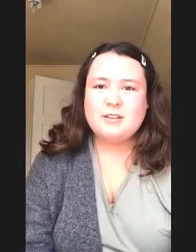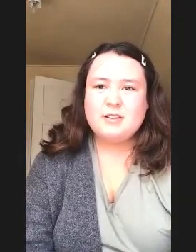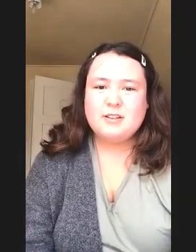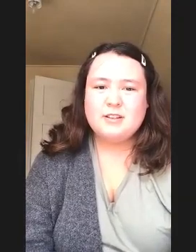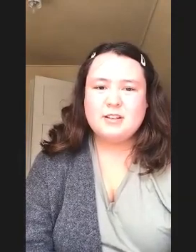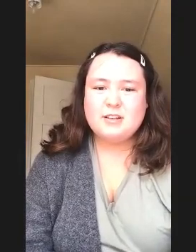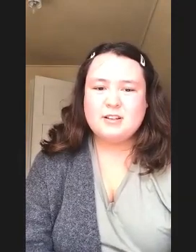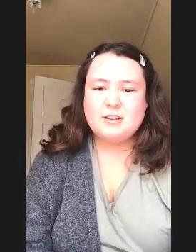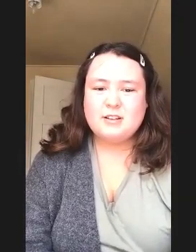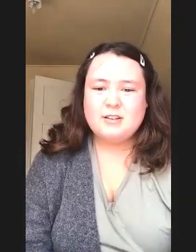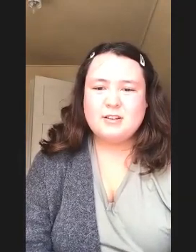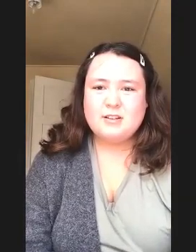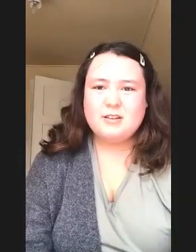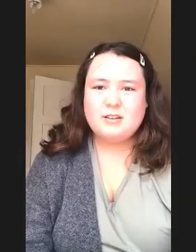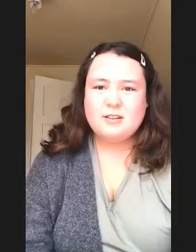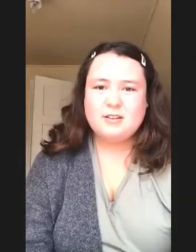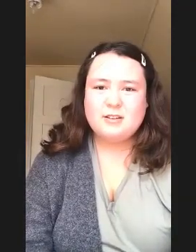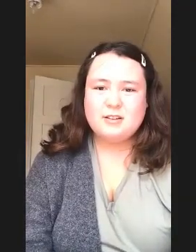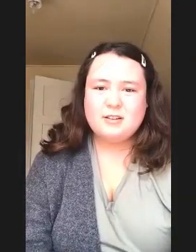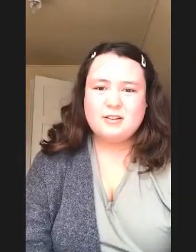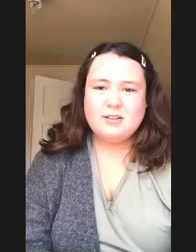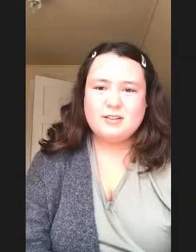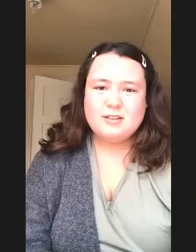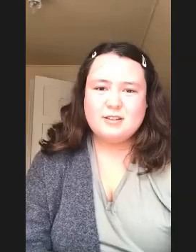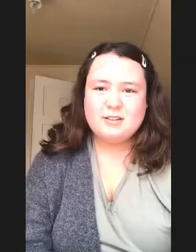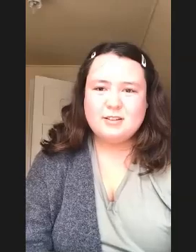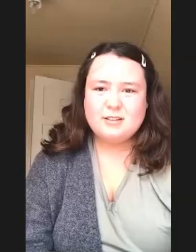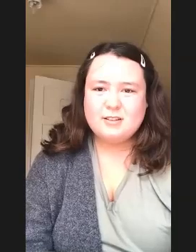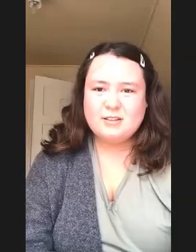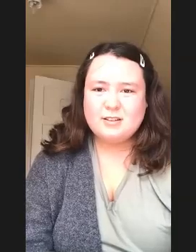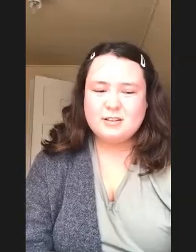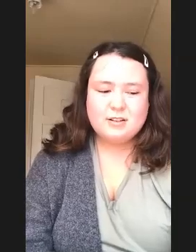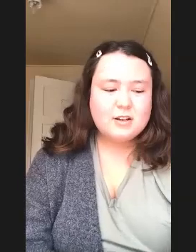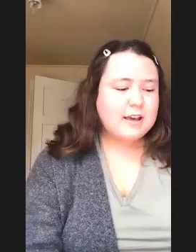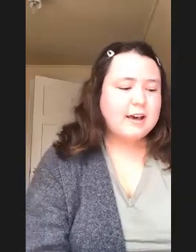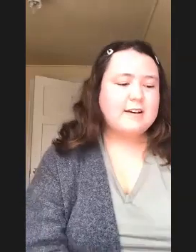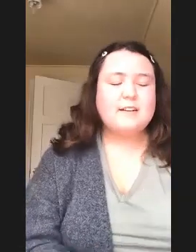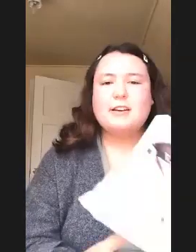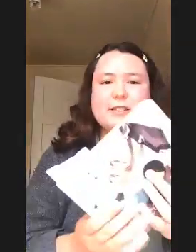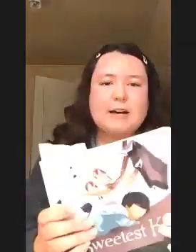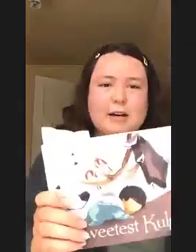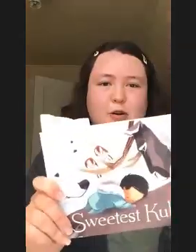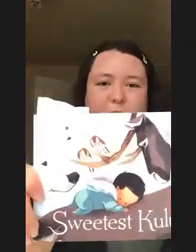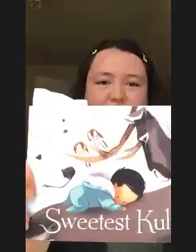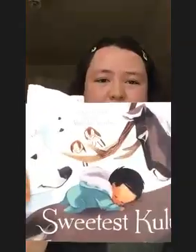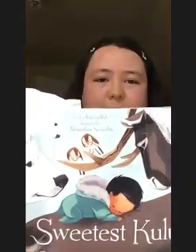Yeah, that was such a sweet story. Thanks for sharing it. Can you show the cover again? Yeah, it's by